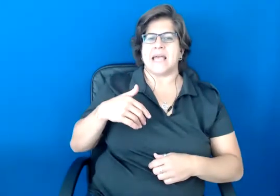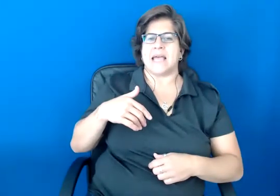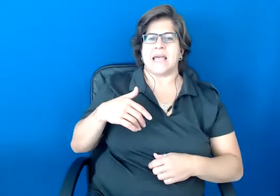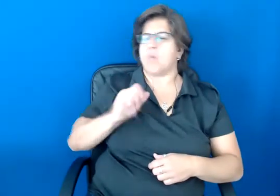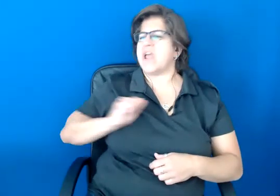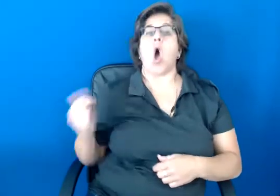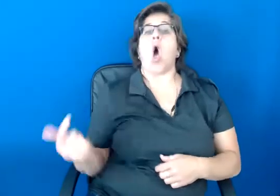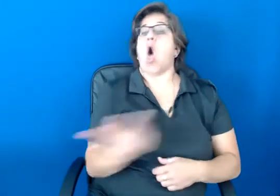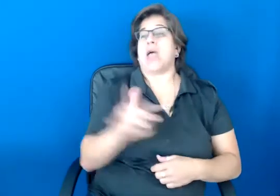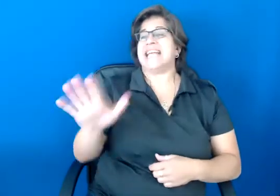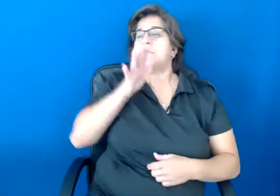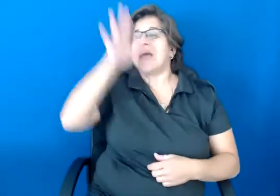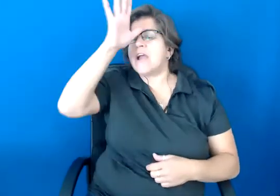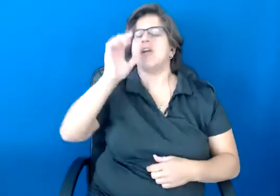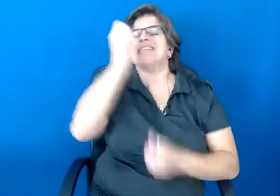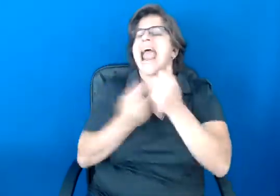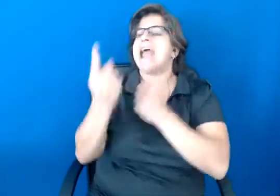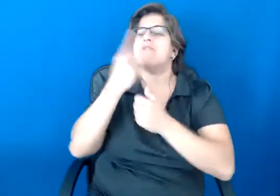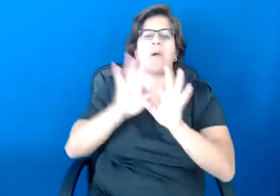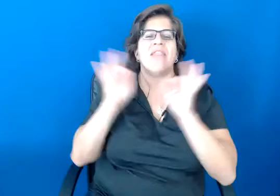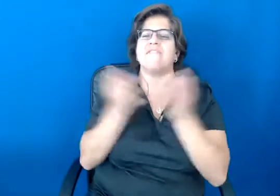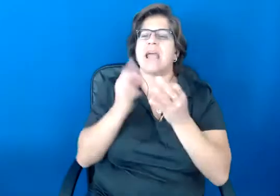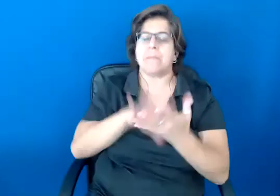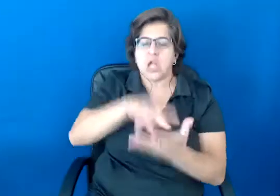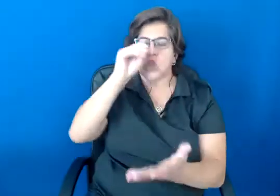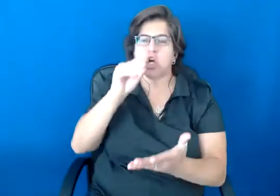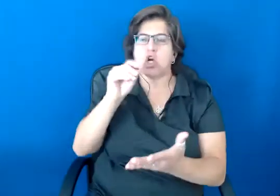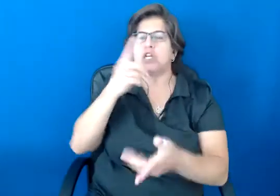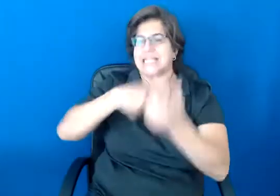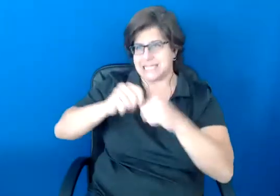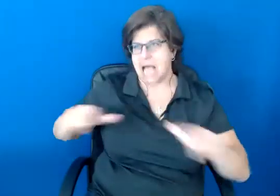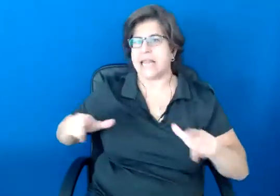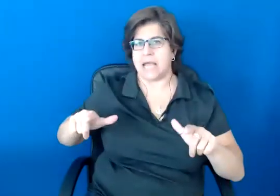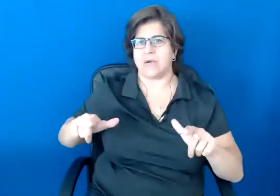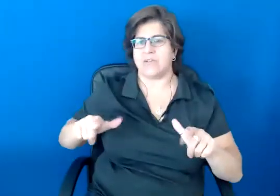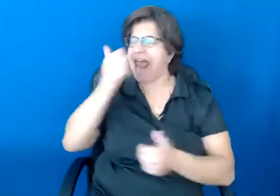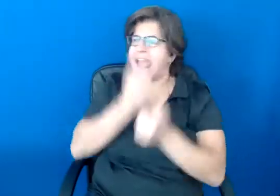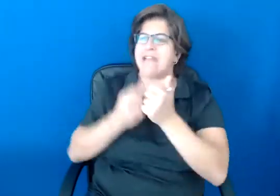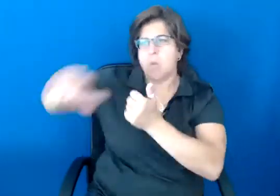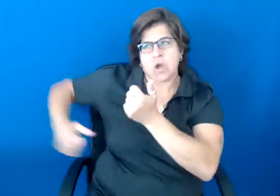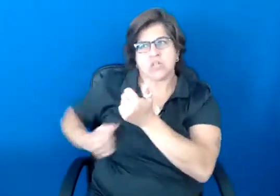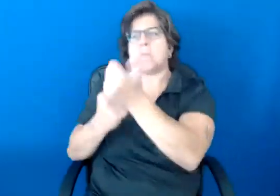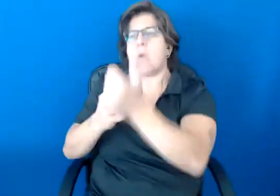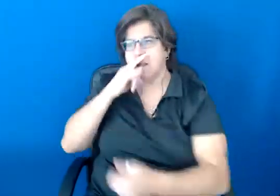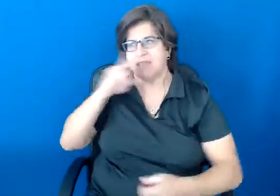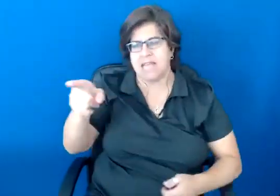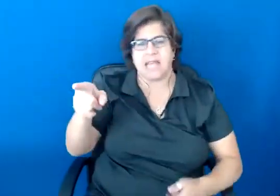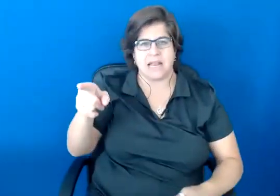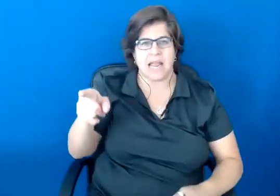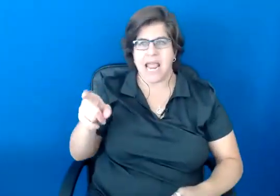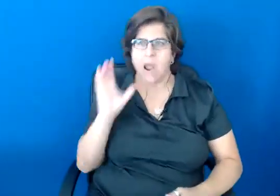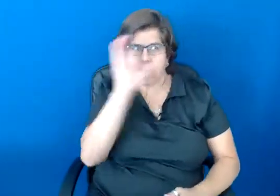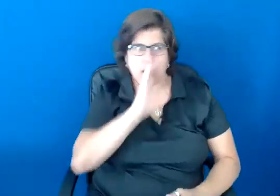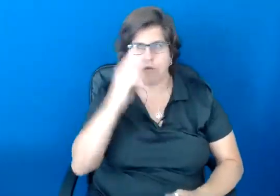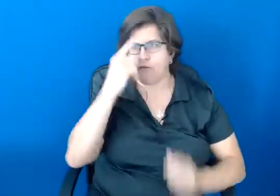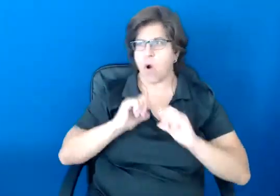we all learned to sign. Everybody in the family got behind this kid, and we learned how to